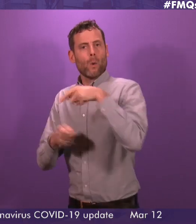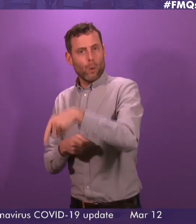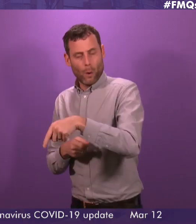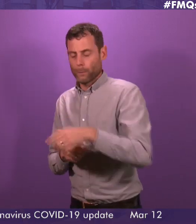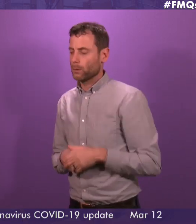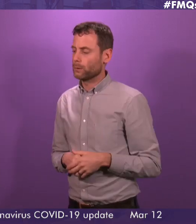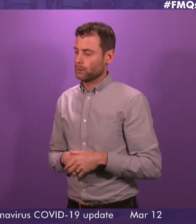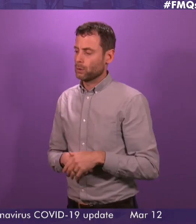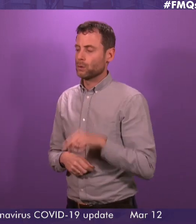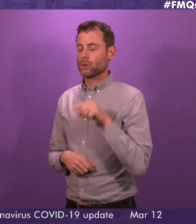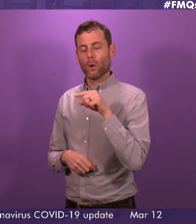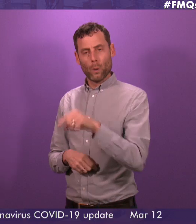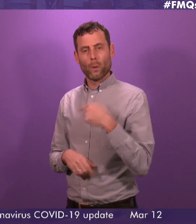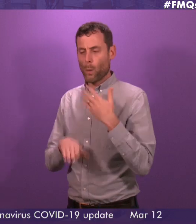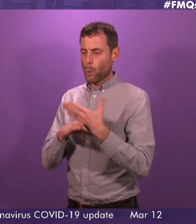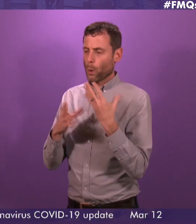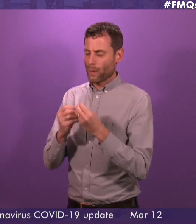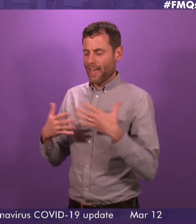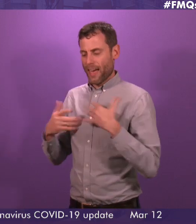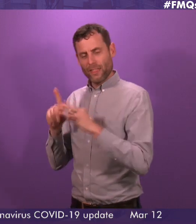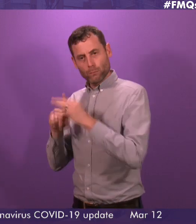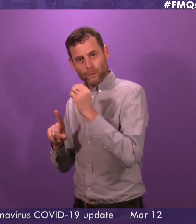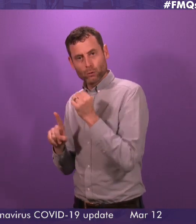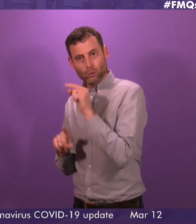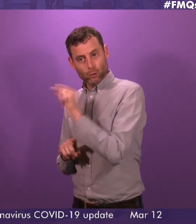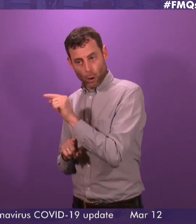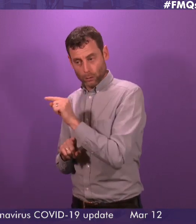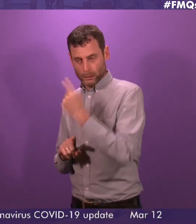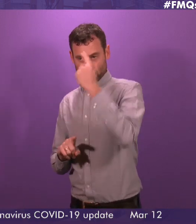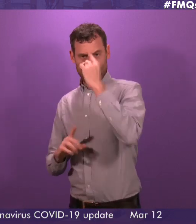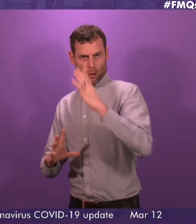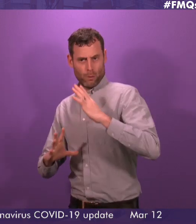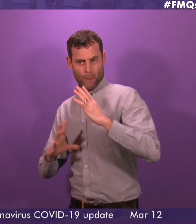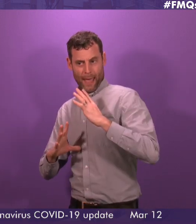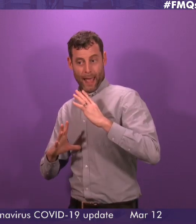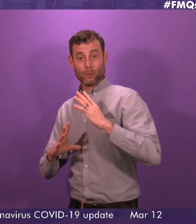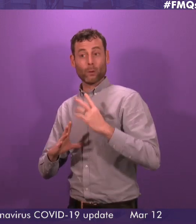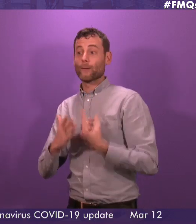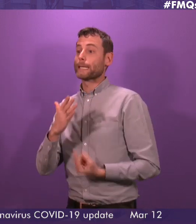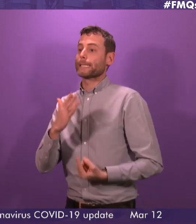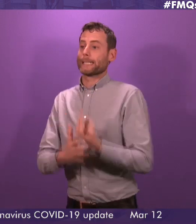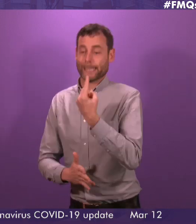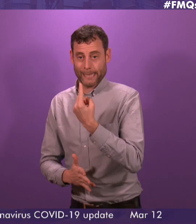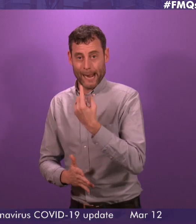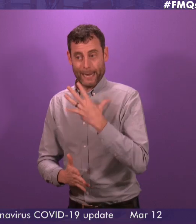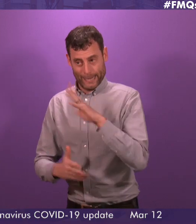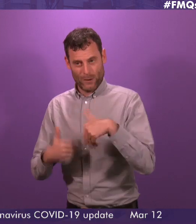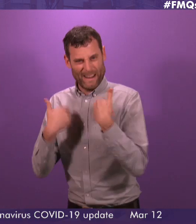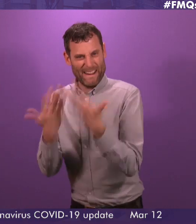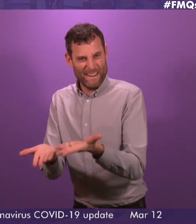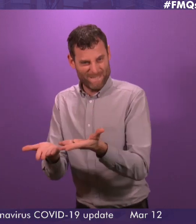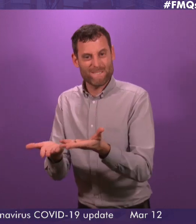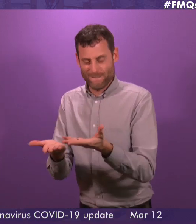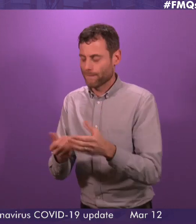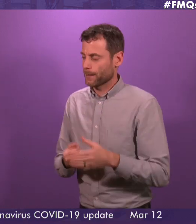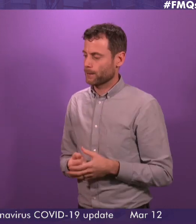and Health Improvement Scotland are gearing themselves up to be able to provide that very specific,